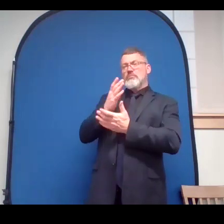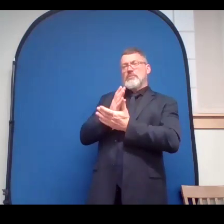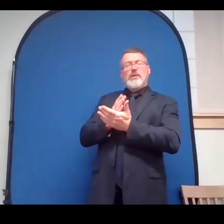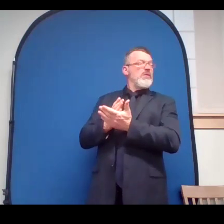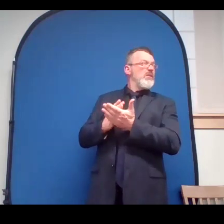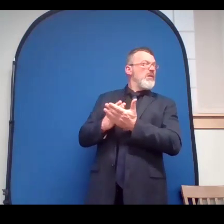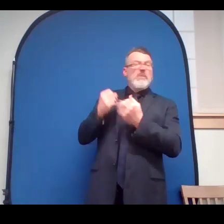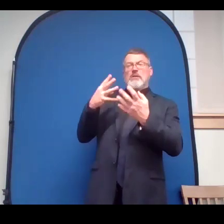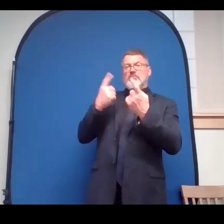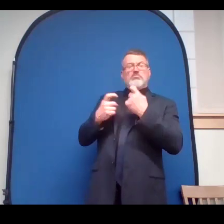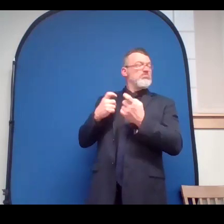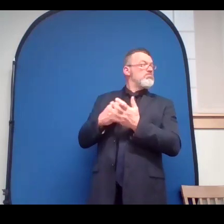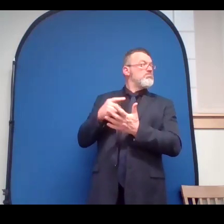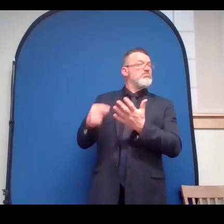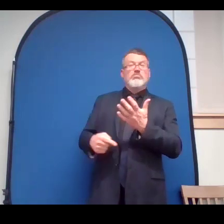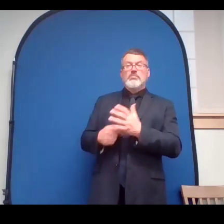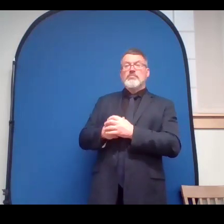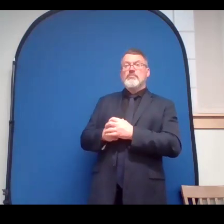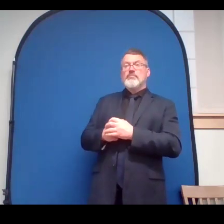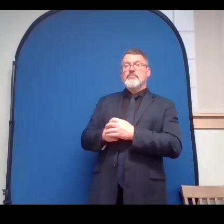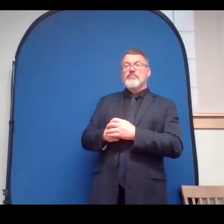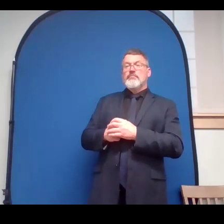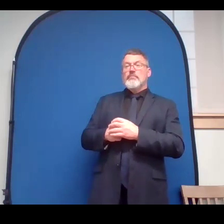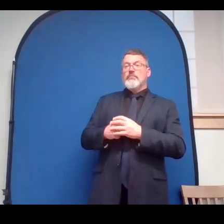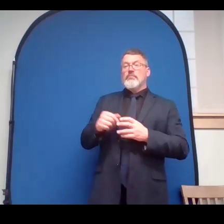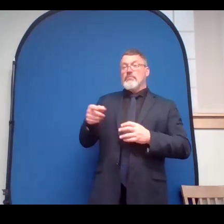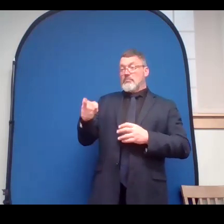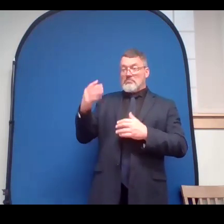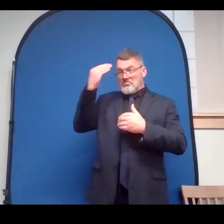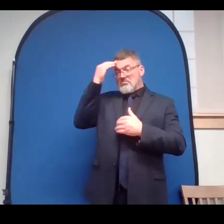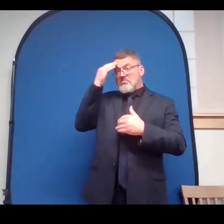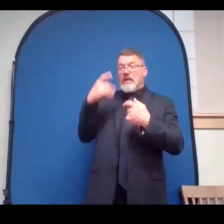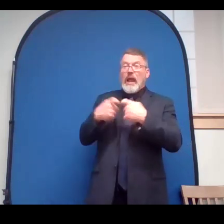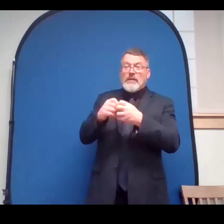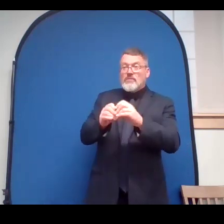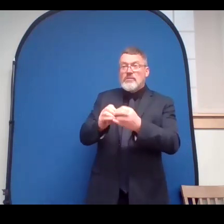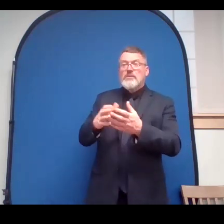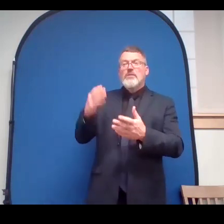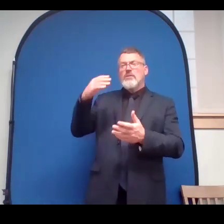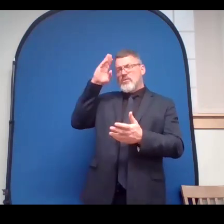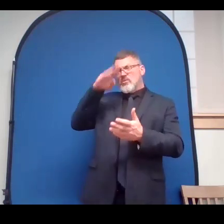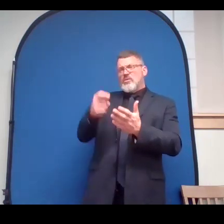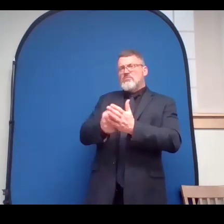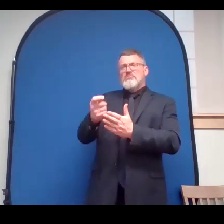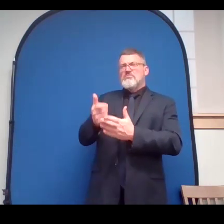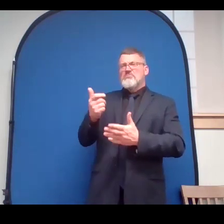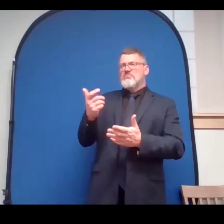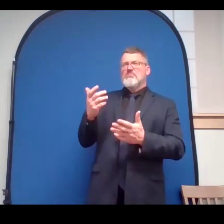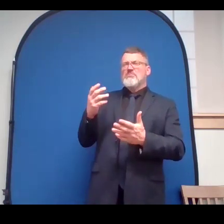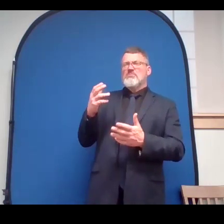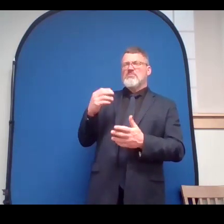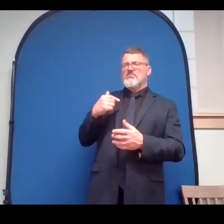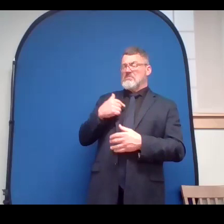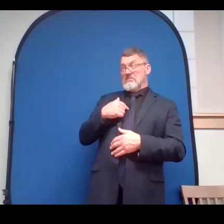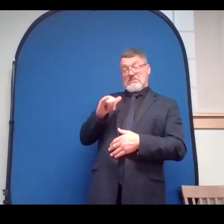if he did electrical work or was a carpenter on the side, which was odd to me, but I said, no, I didn't know anything